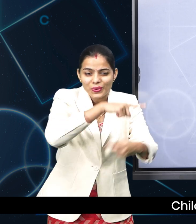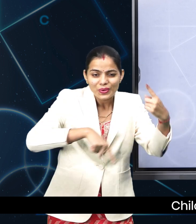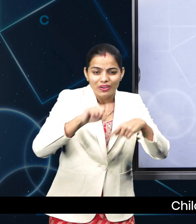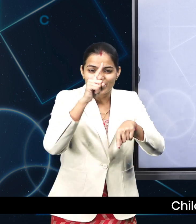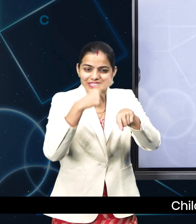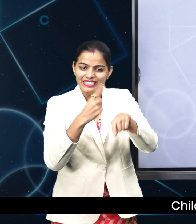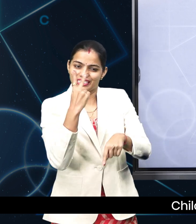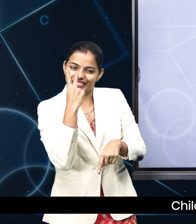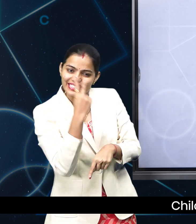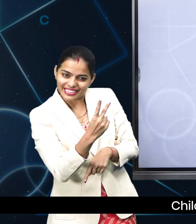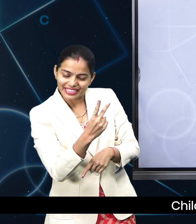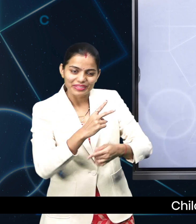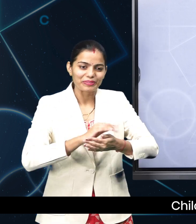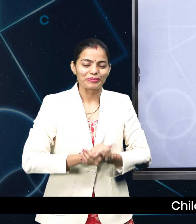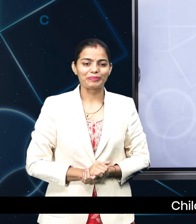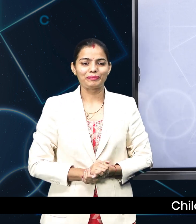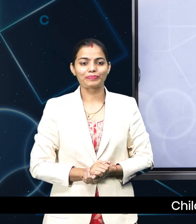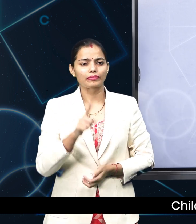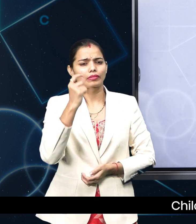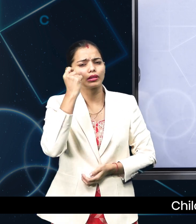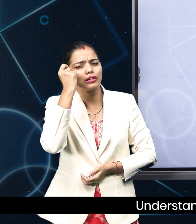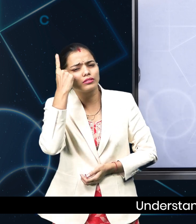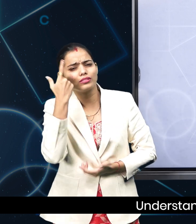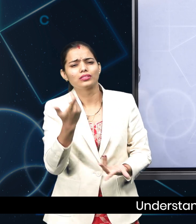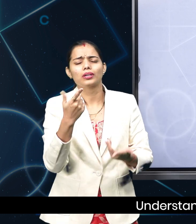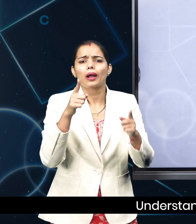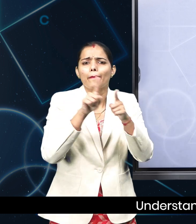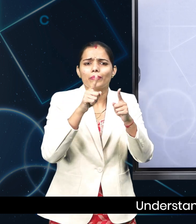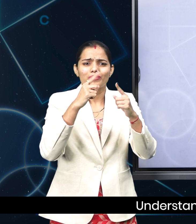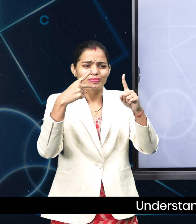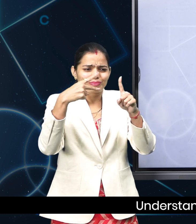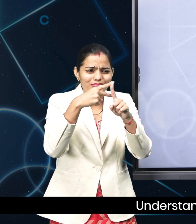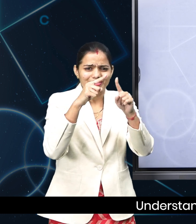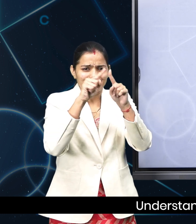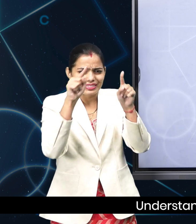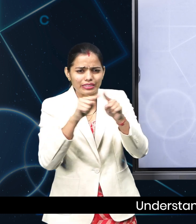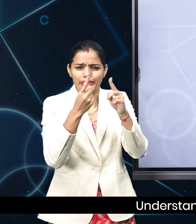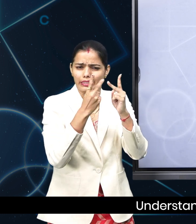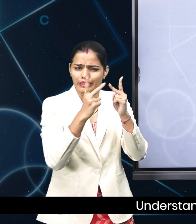Children, first let us see understanding elementary shapes.